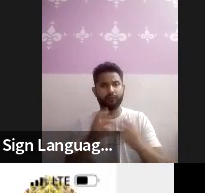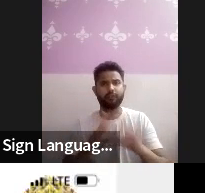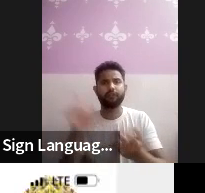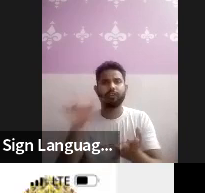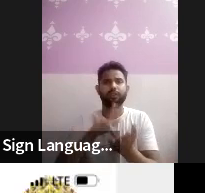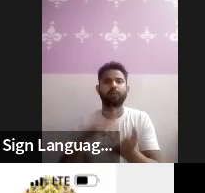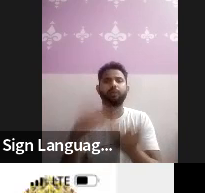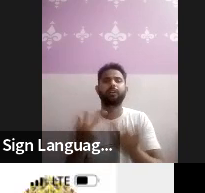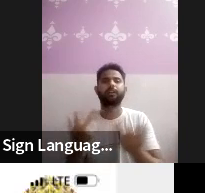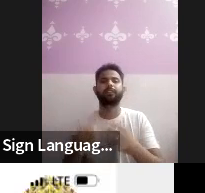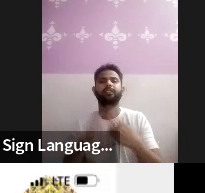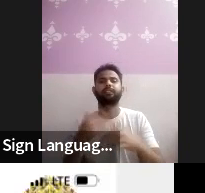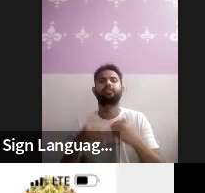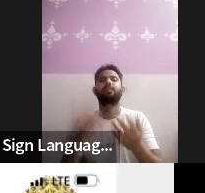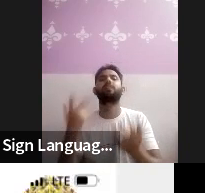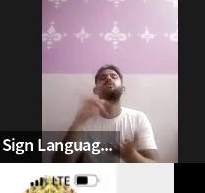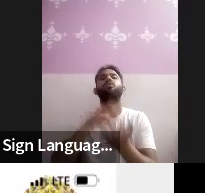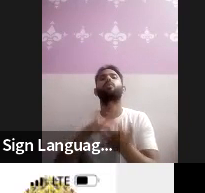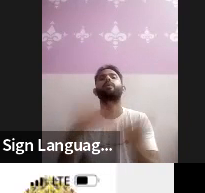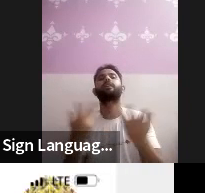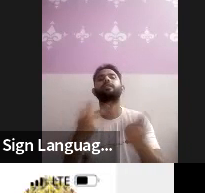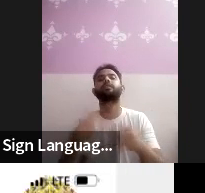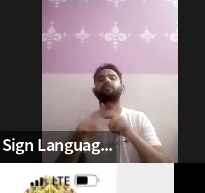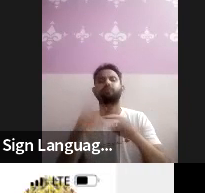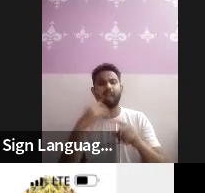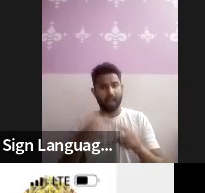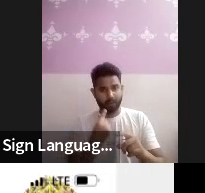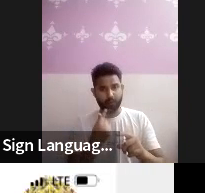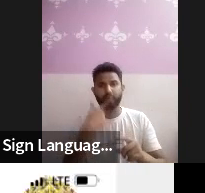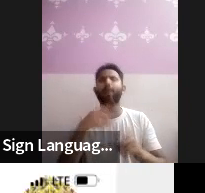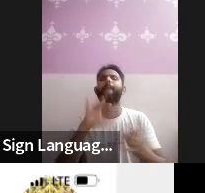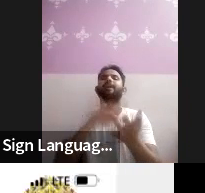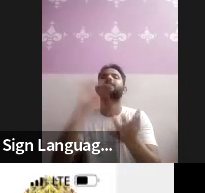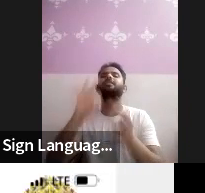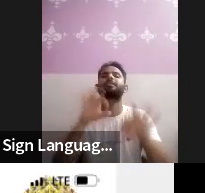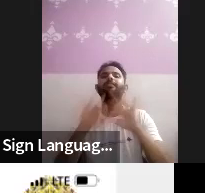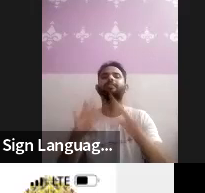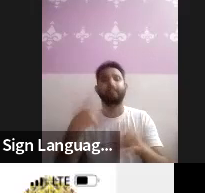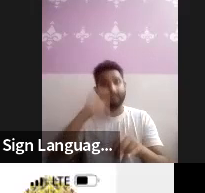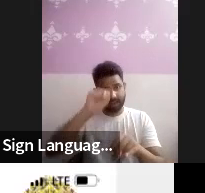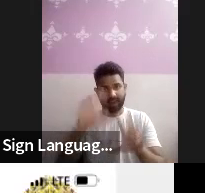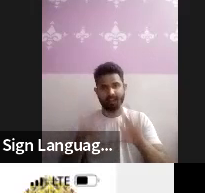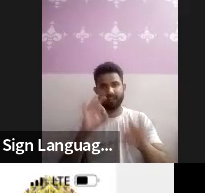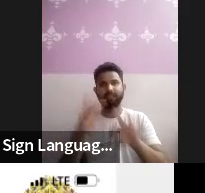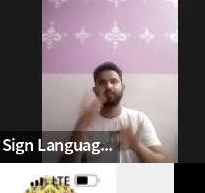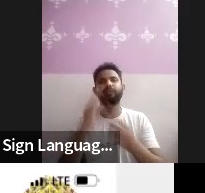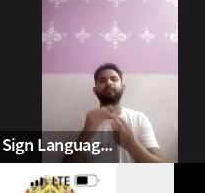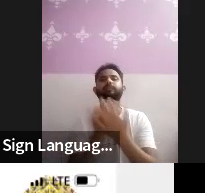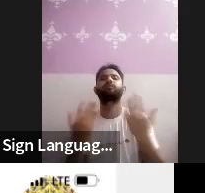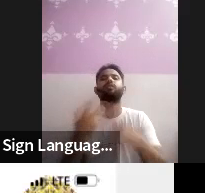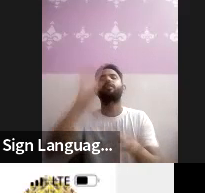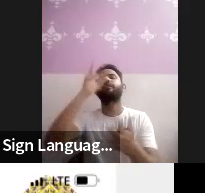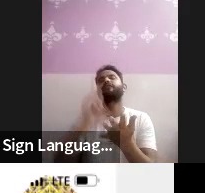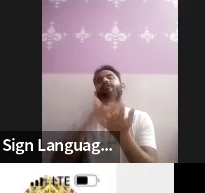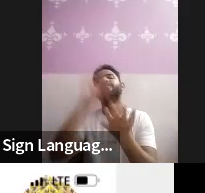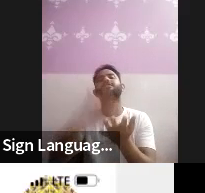the location. Generally speaking, I would suggest that people select yes when it says, "Are you at the location?" As long as